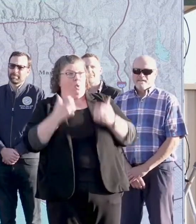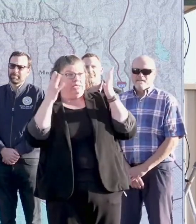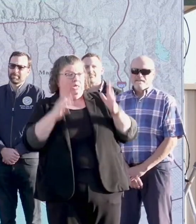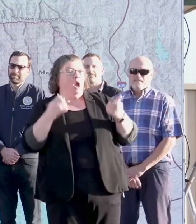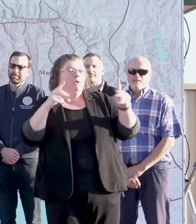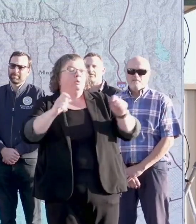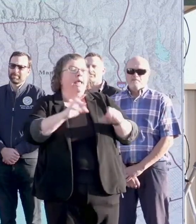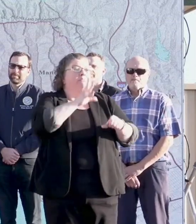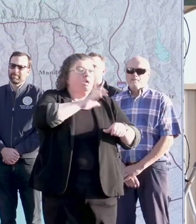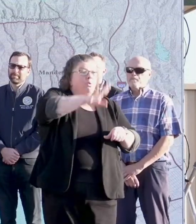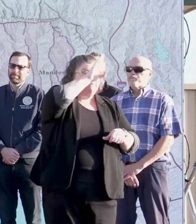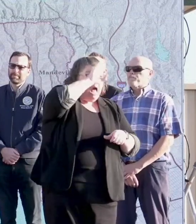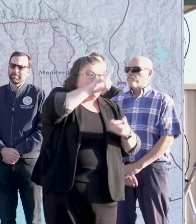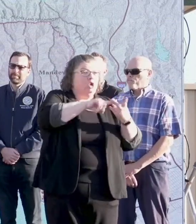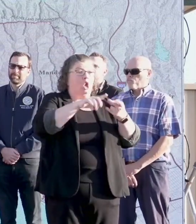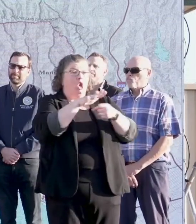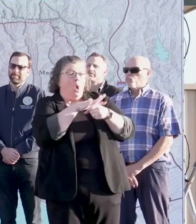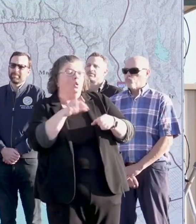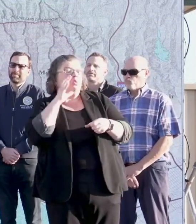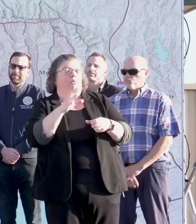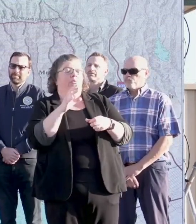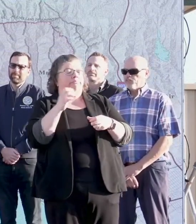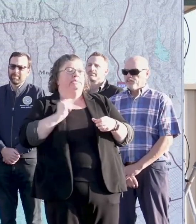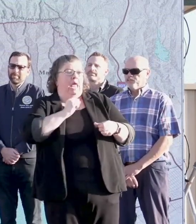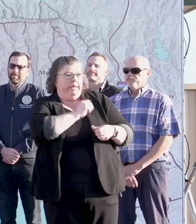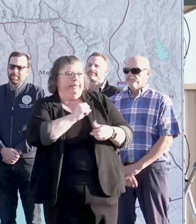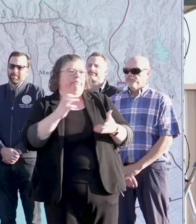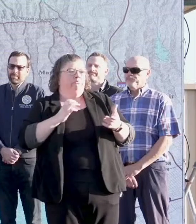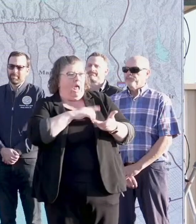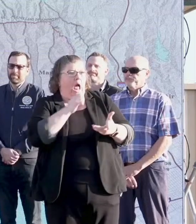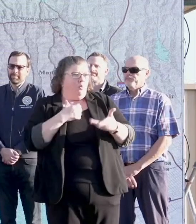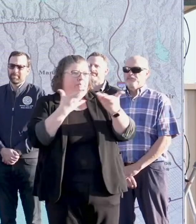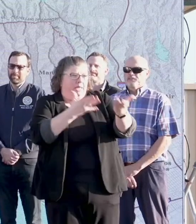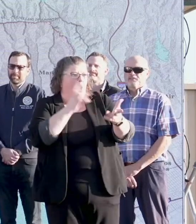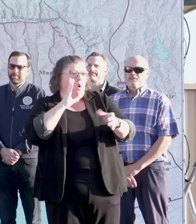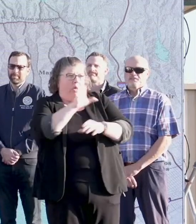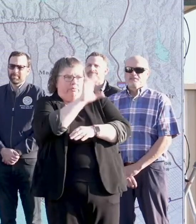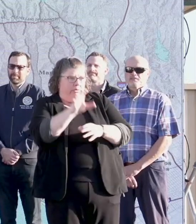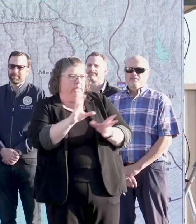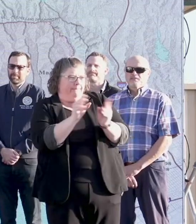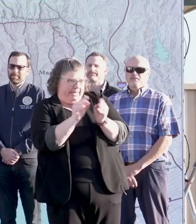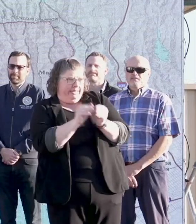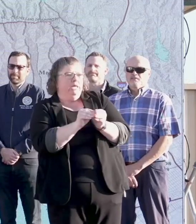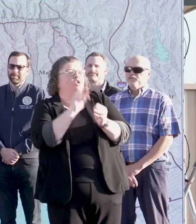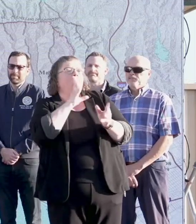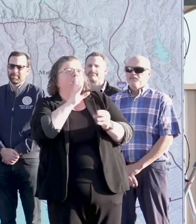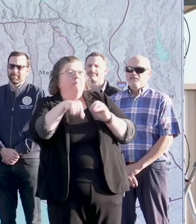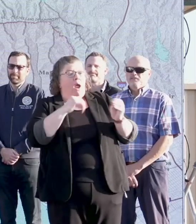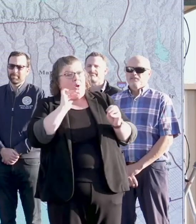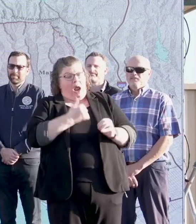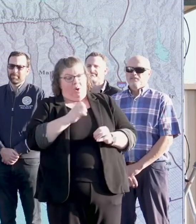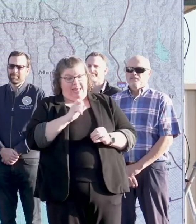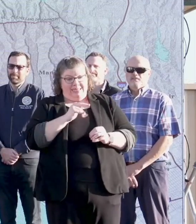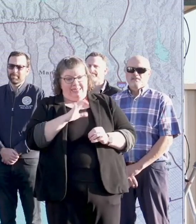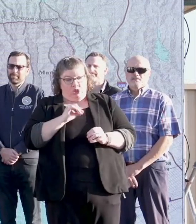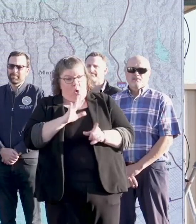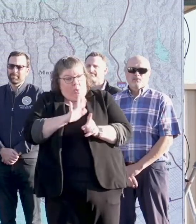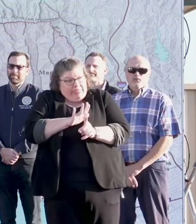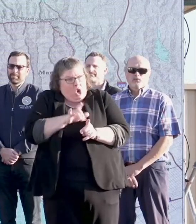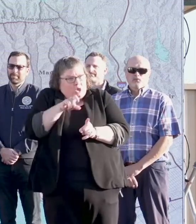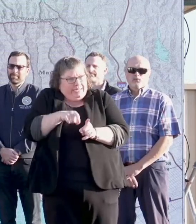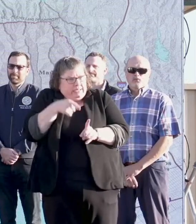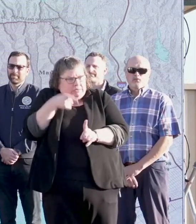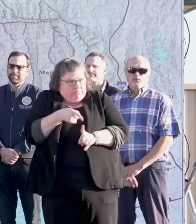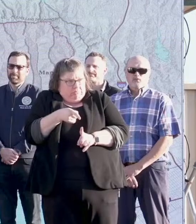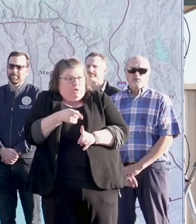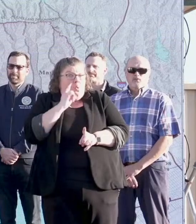with fire, with local elected officials. I will be on there as well to talk about the particular needs of our Encino community. And if you want